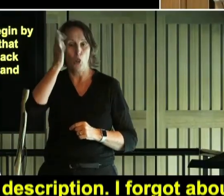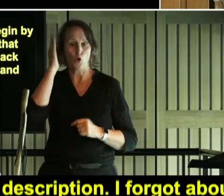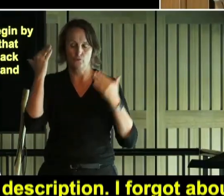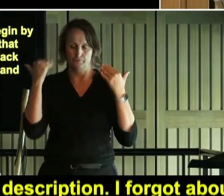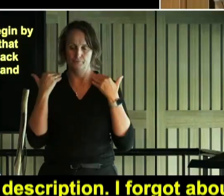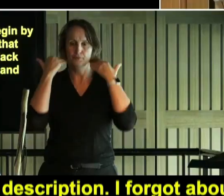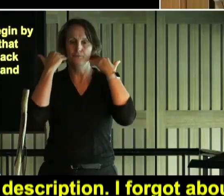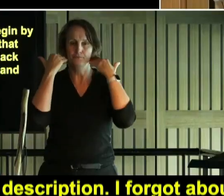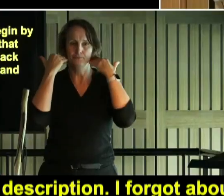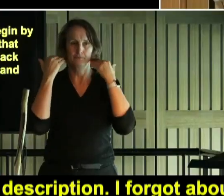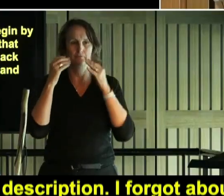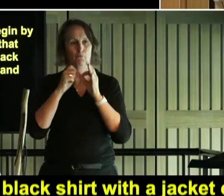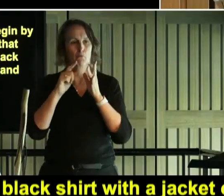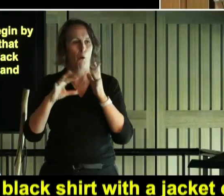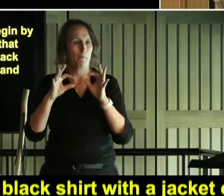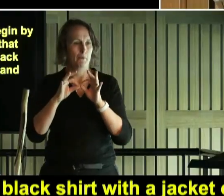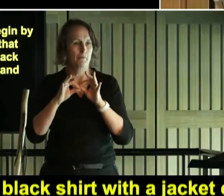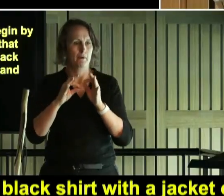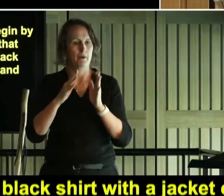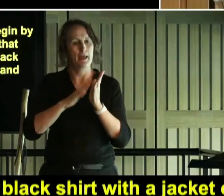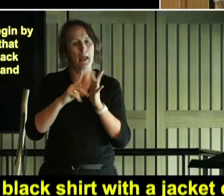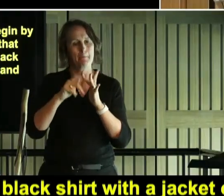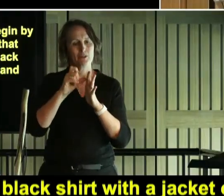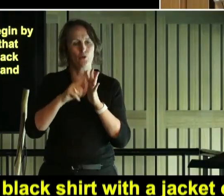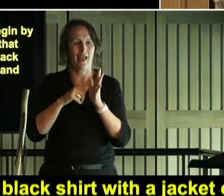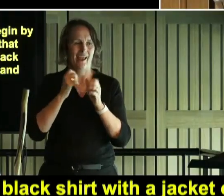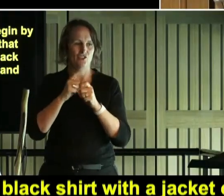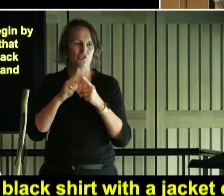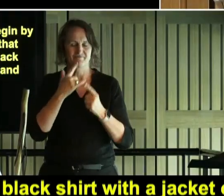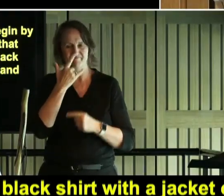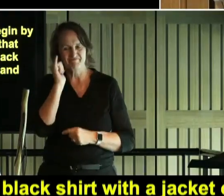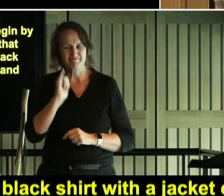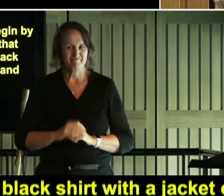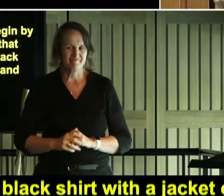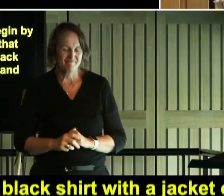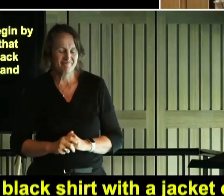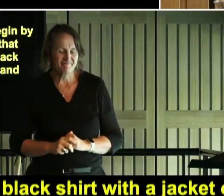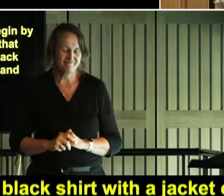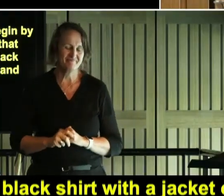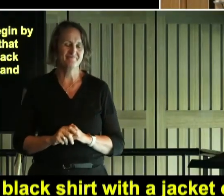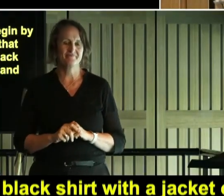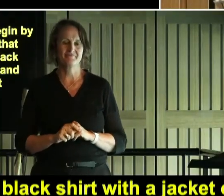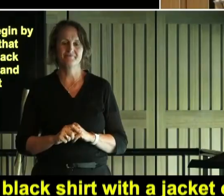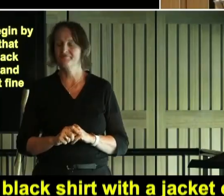blonde fine bob and a middle age, unfortunately.